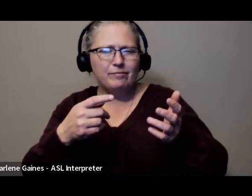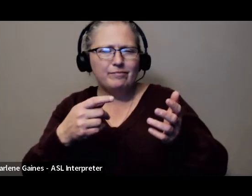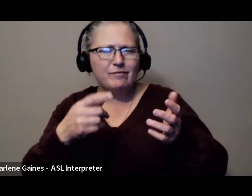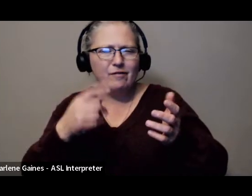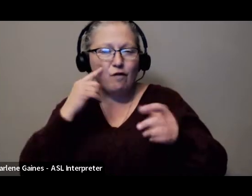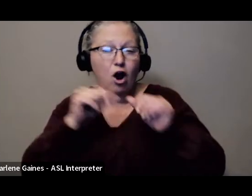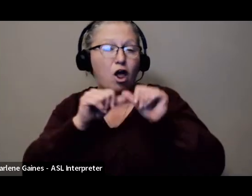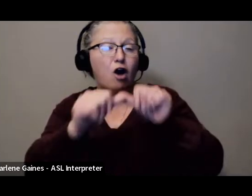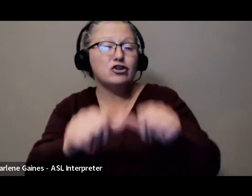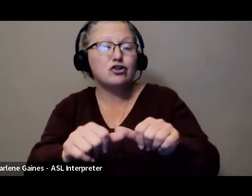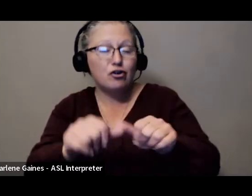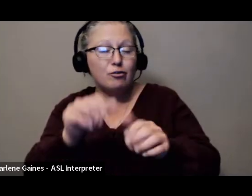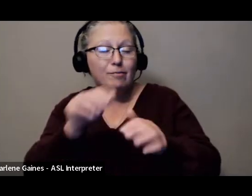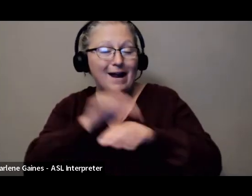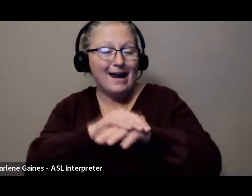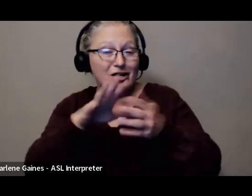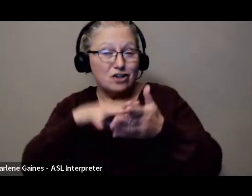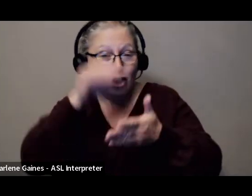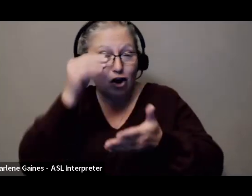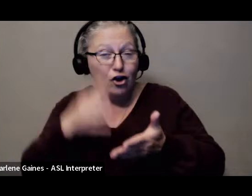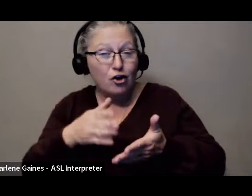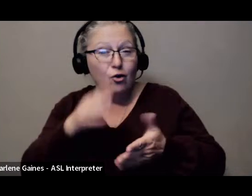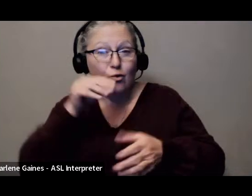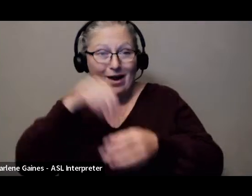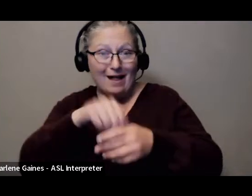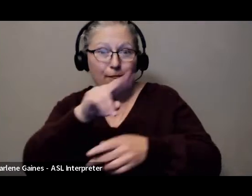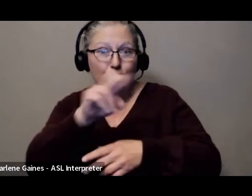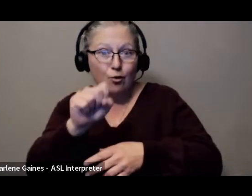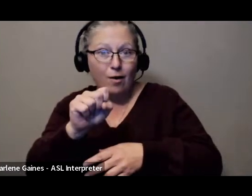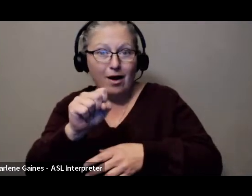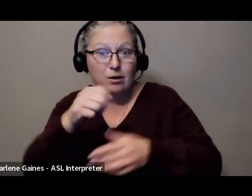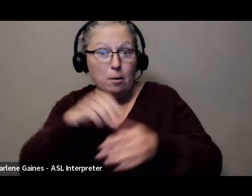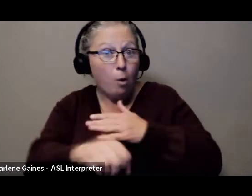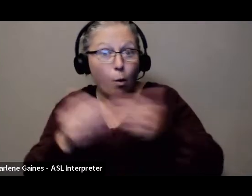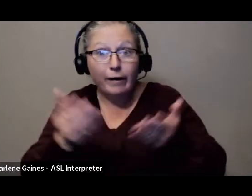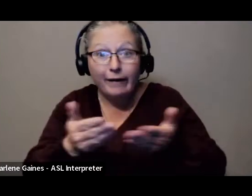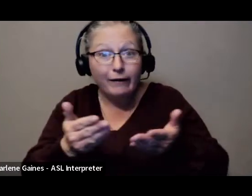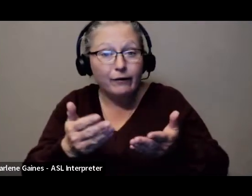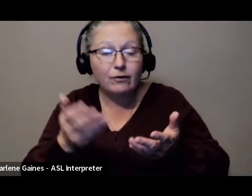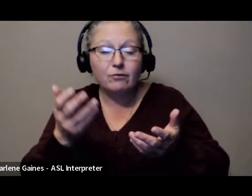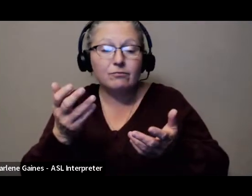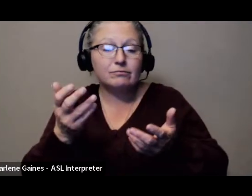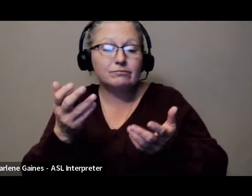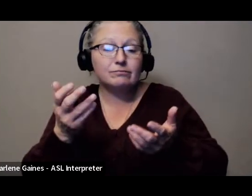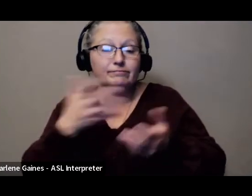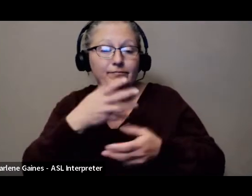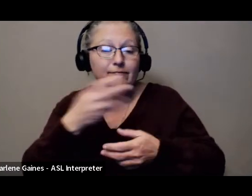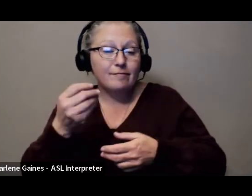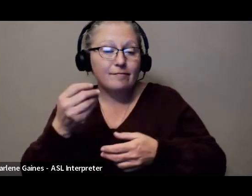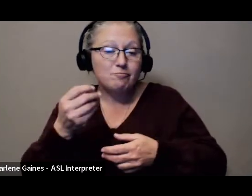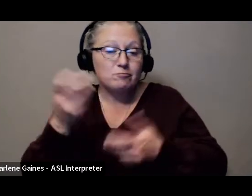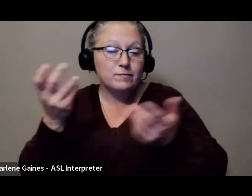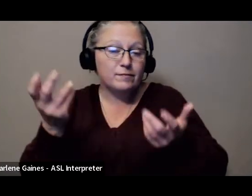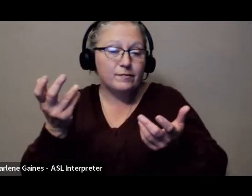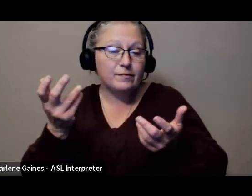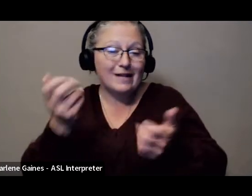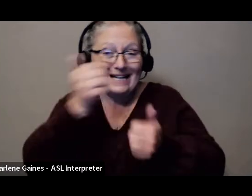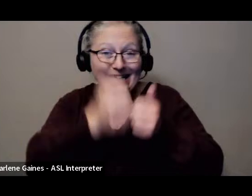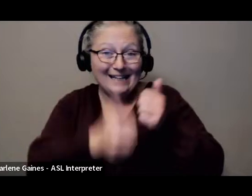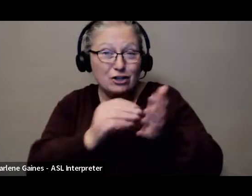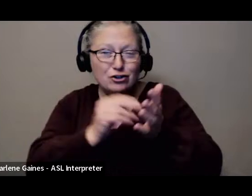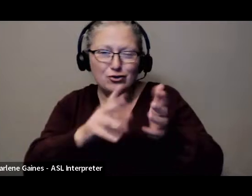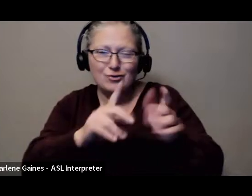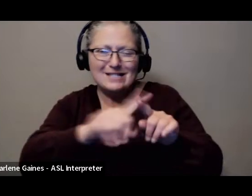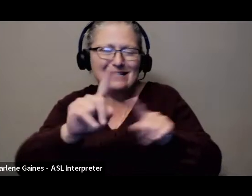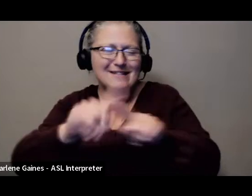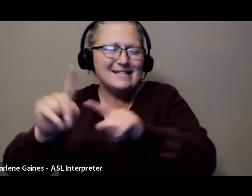long-term English learners who have been in the US. Some were born here. And, for each student, it's